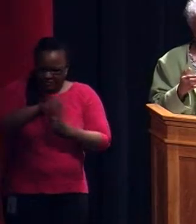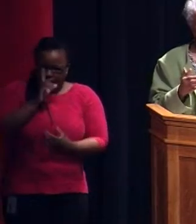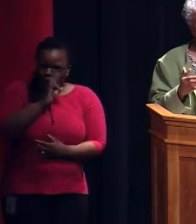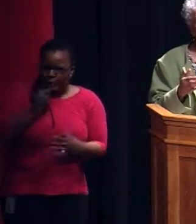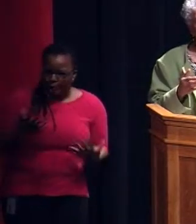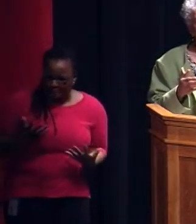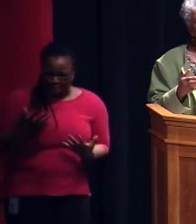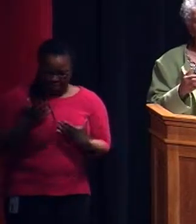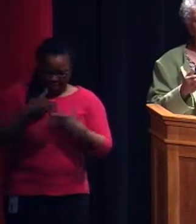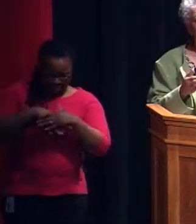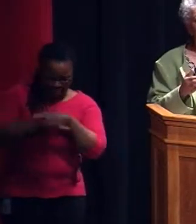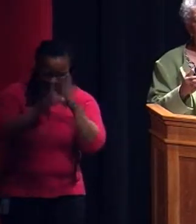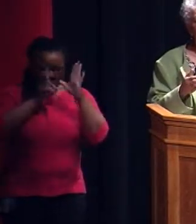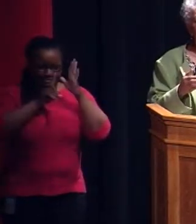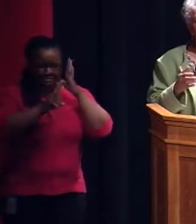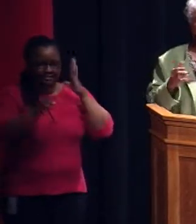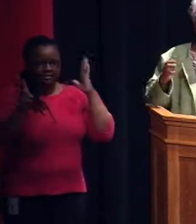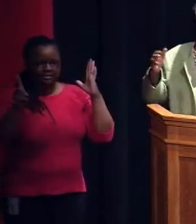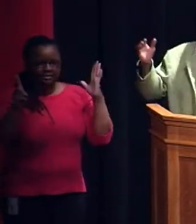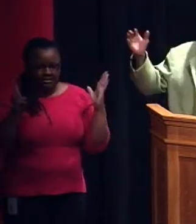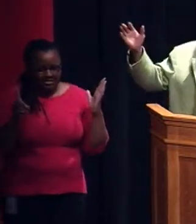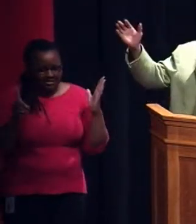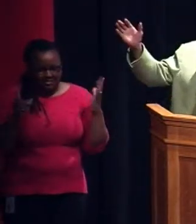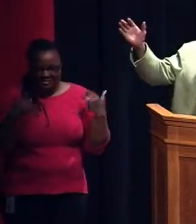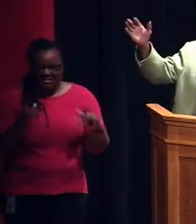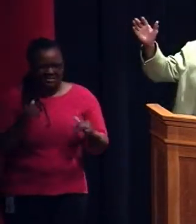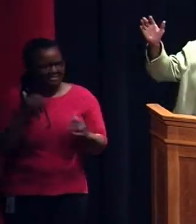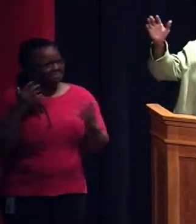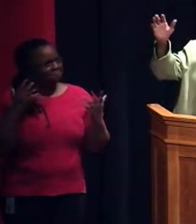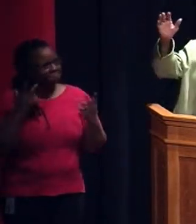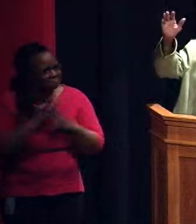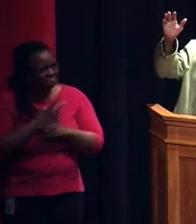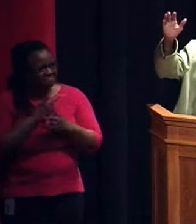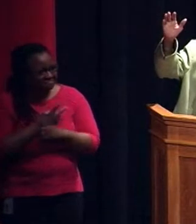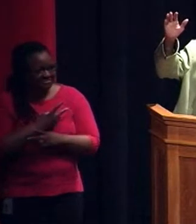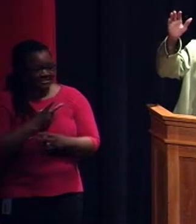is getting out of the car and looking up, and all